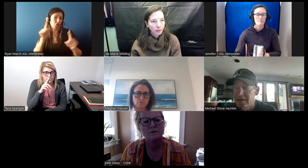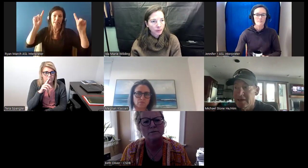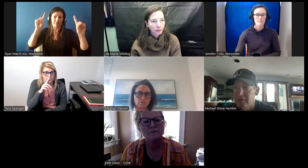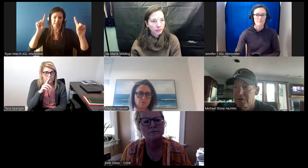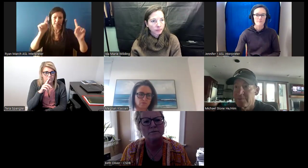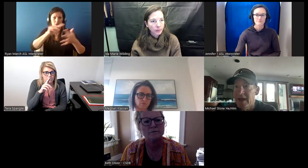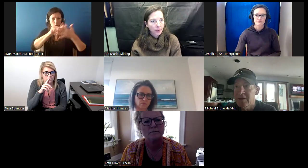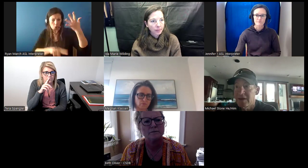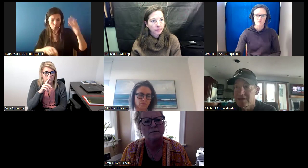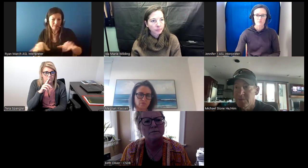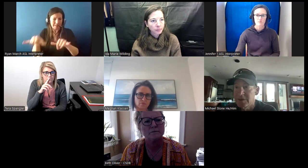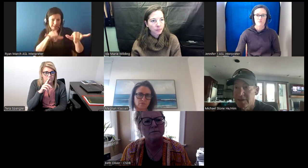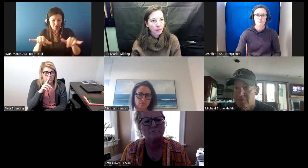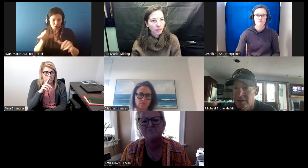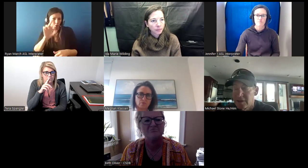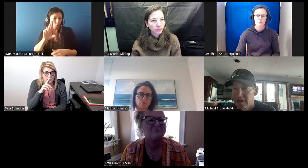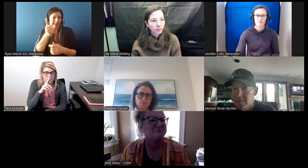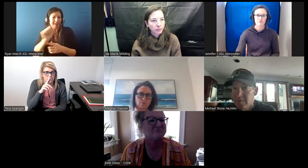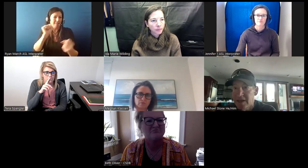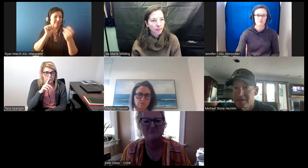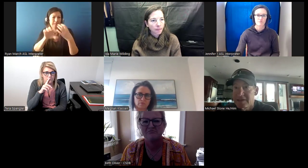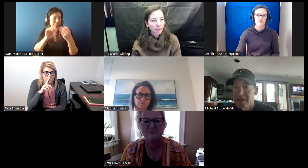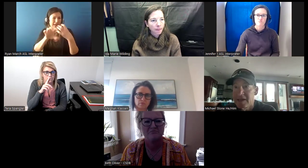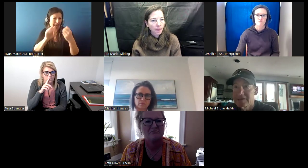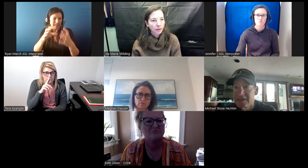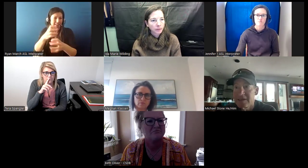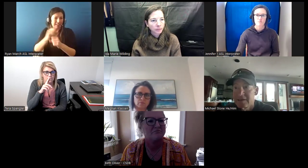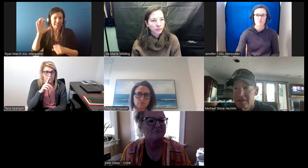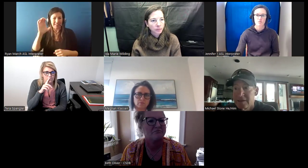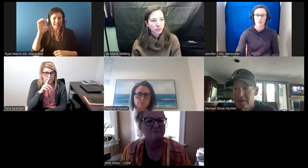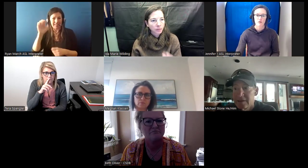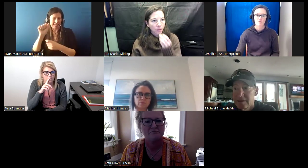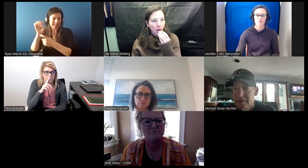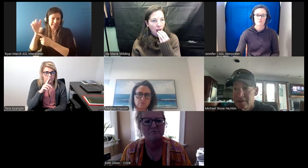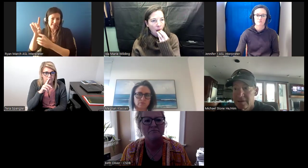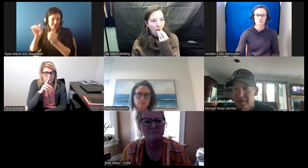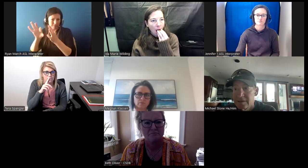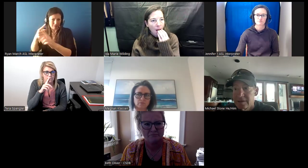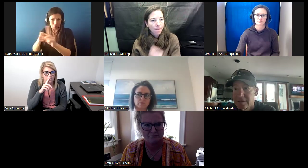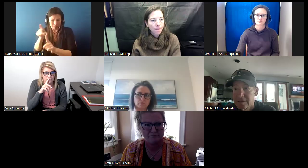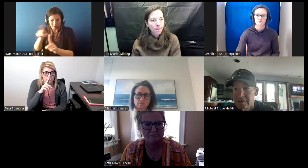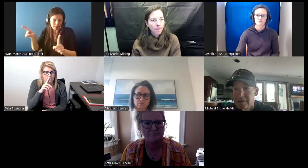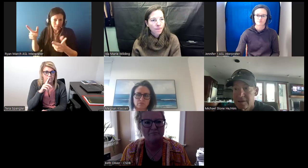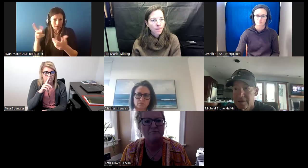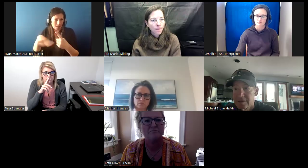any feedback that has been given by CEASD?